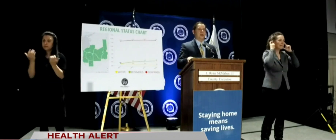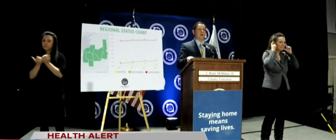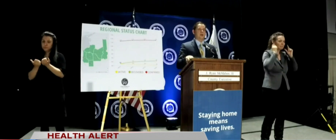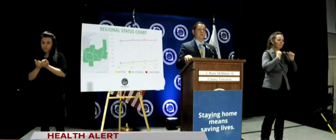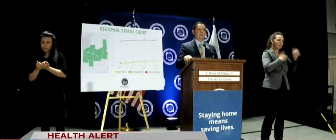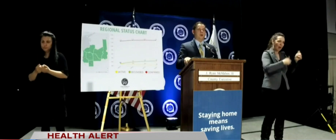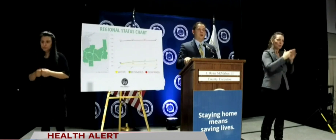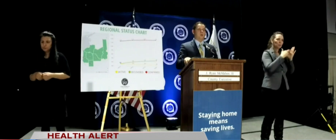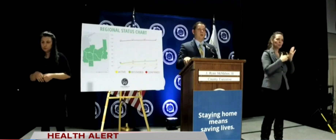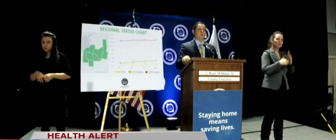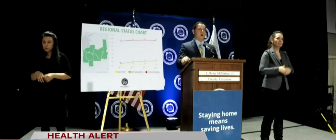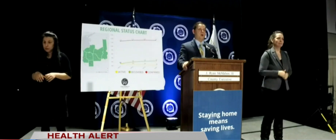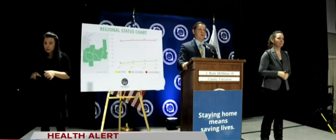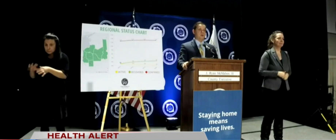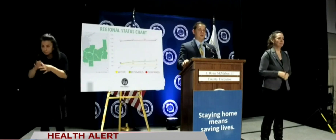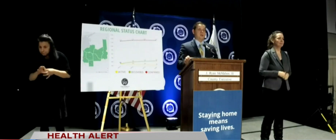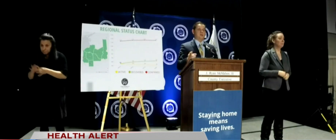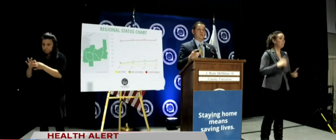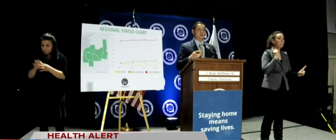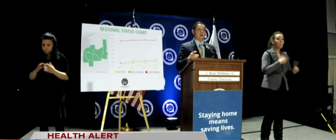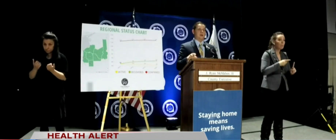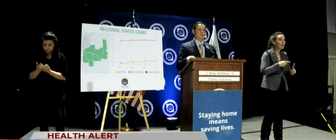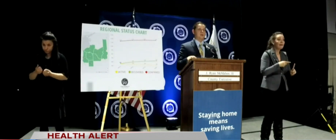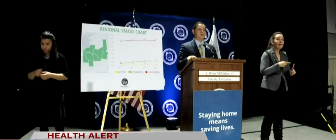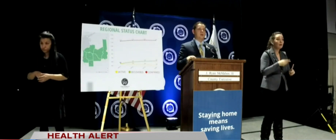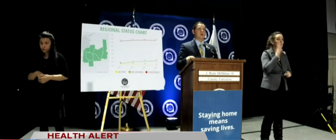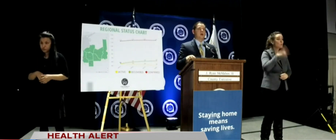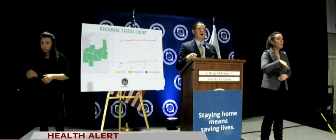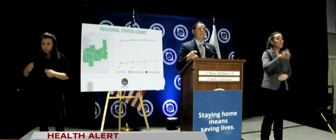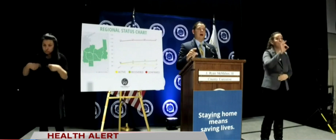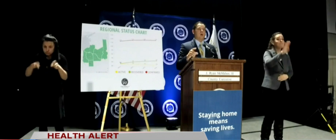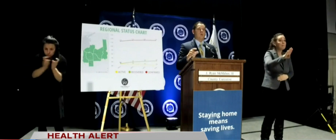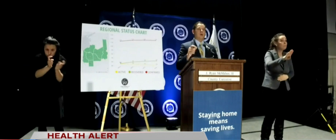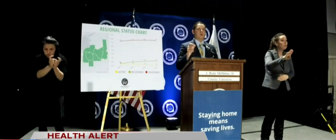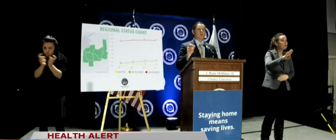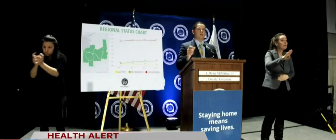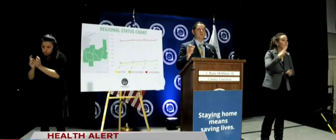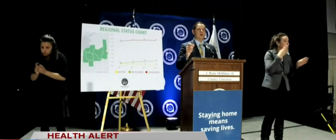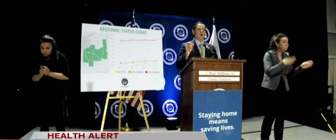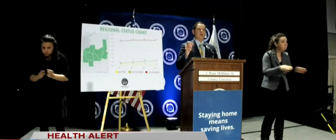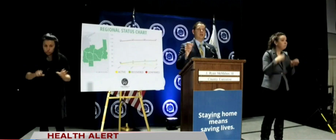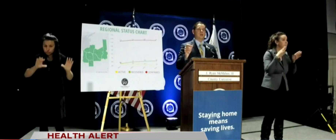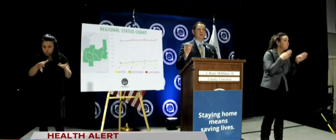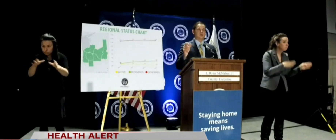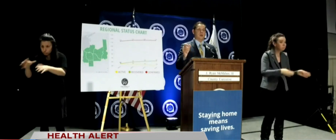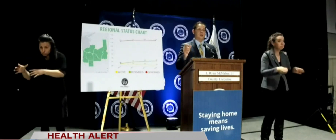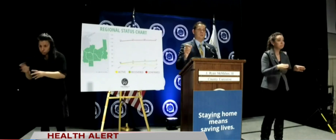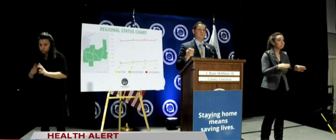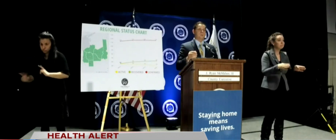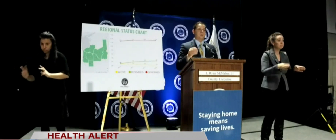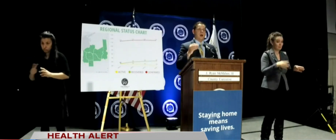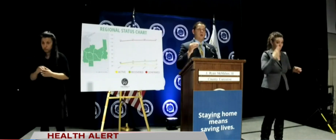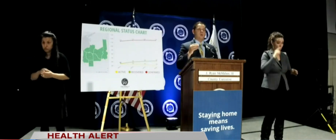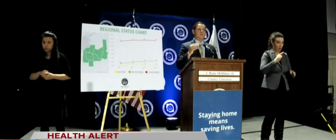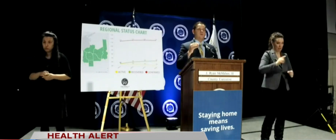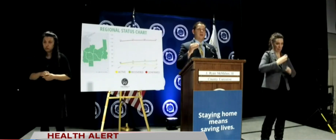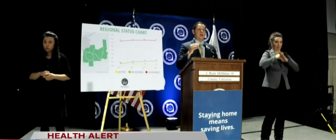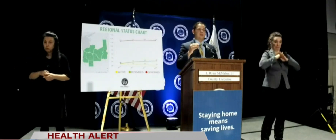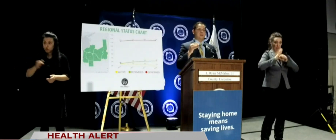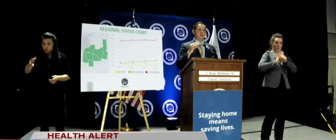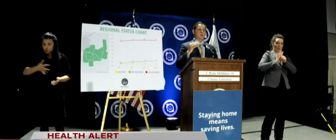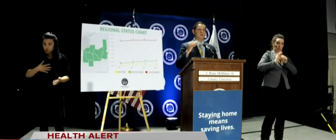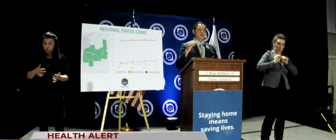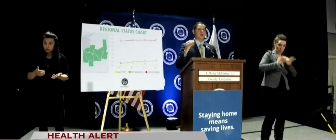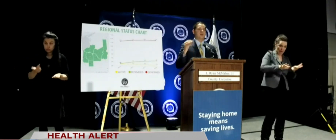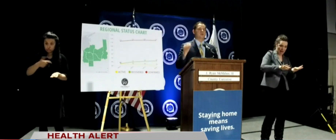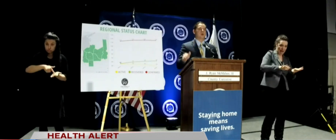are planning and preparing with our partners in our Central New York counties about what a restart looks like, how we phase